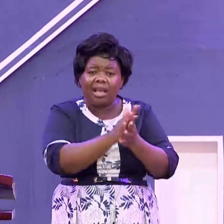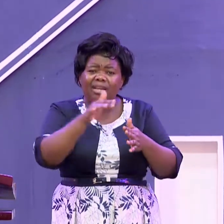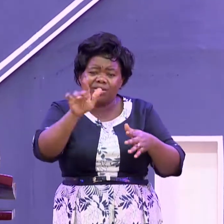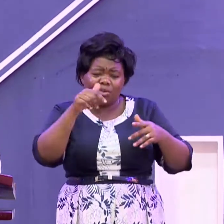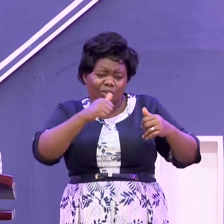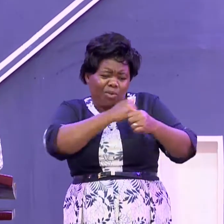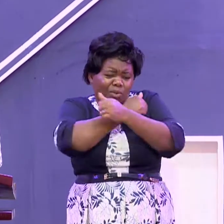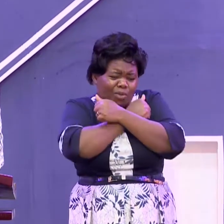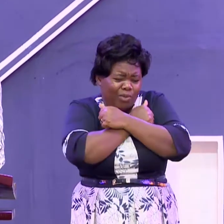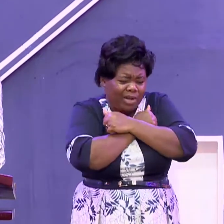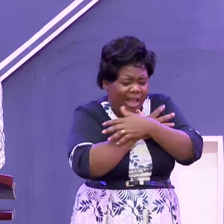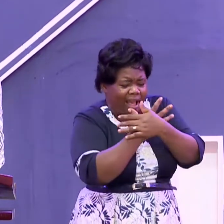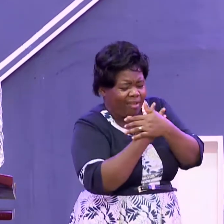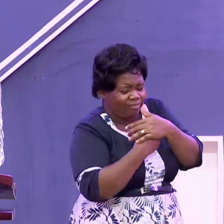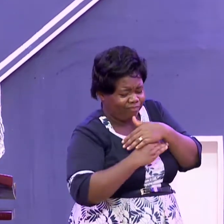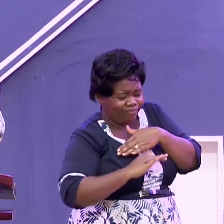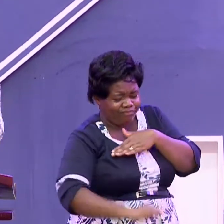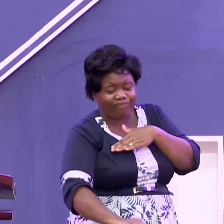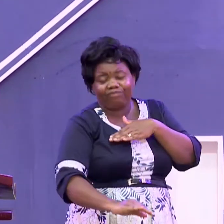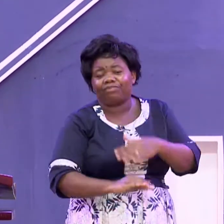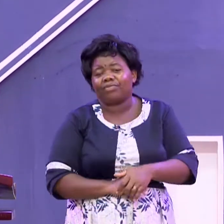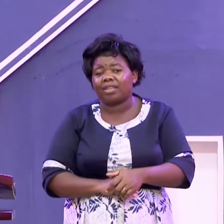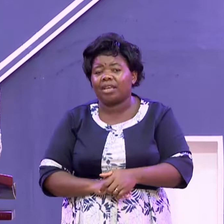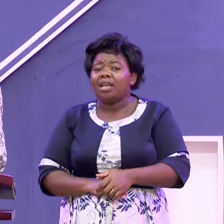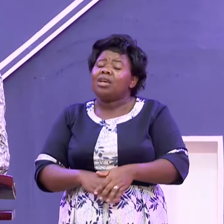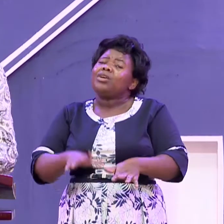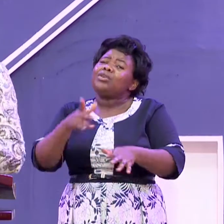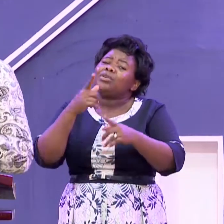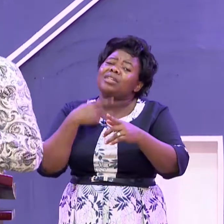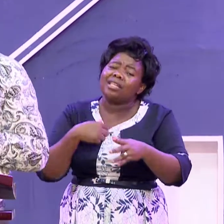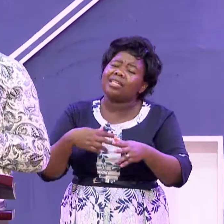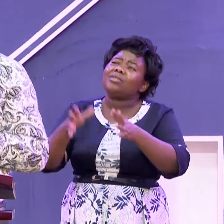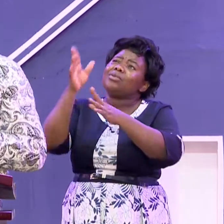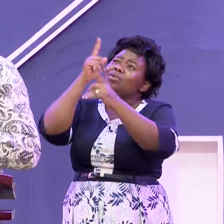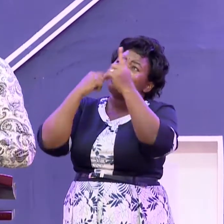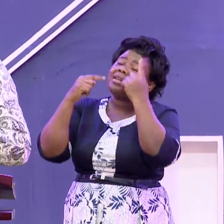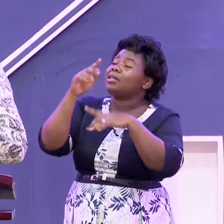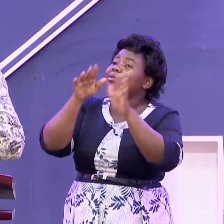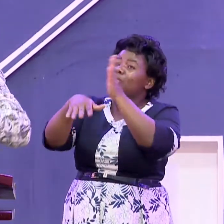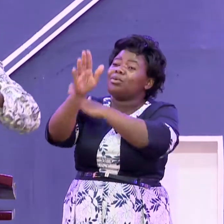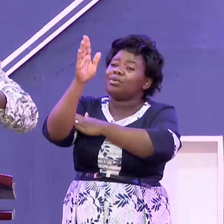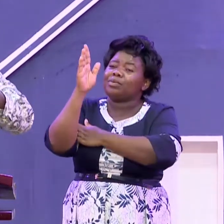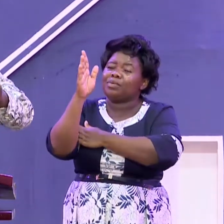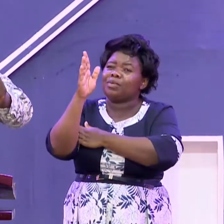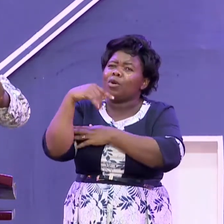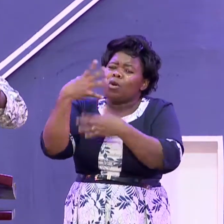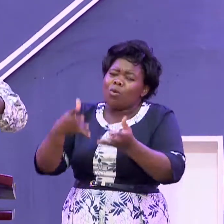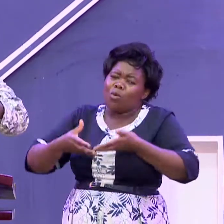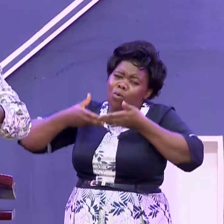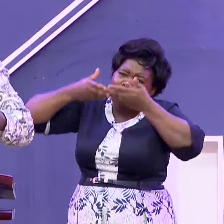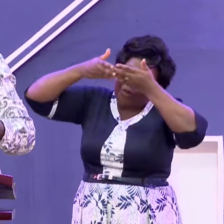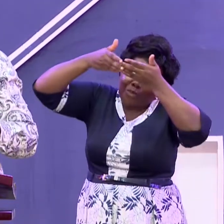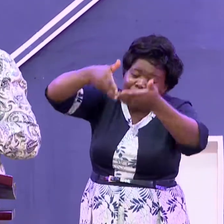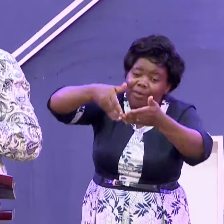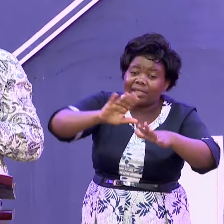grown cold. N'okwagala kwo nga kuwoze. You need to cry to God. Wetaga okukabirira. okwagalira Katonda, who pours out this